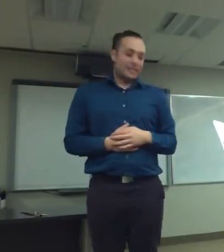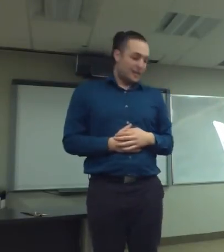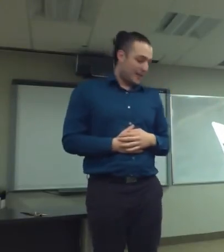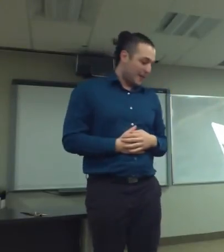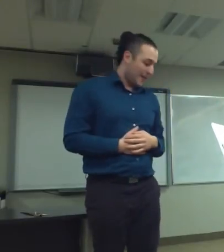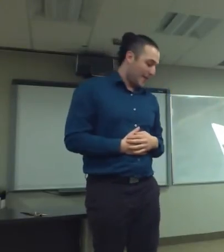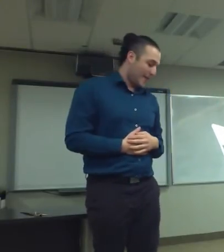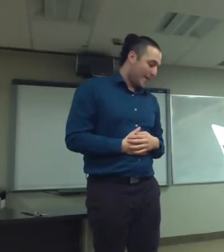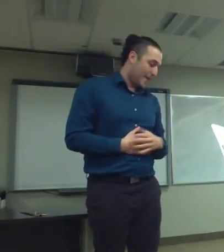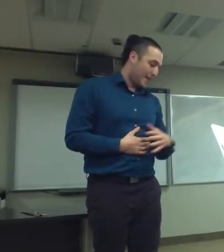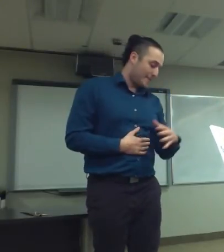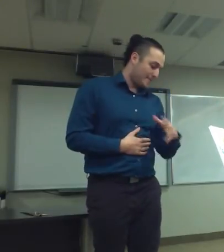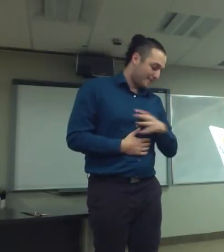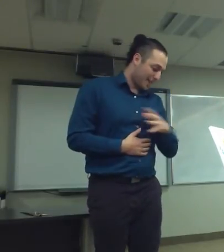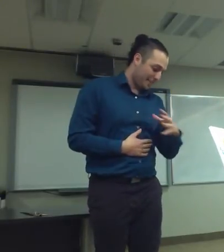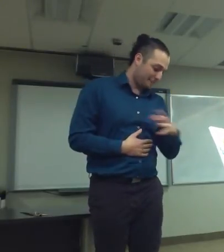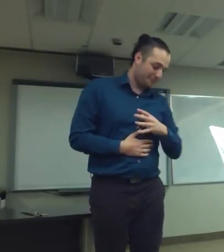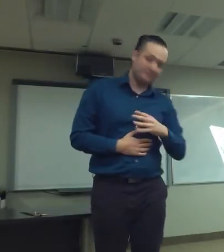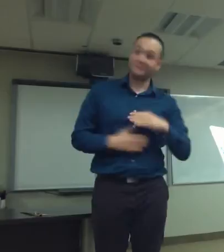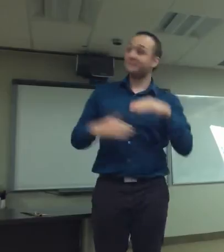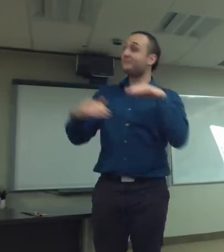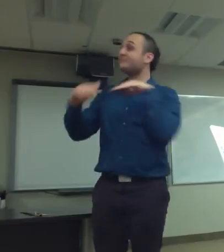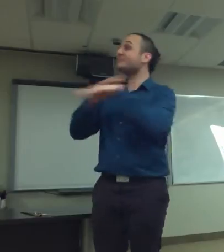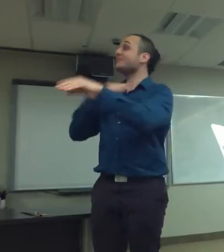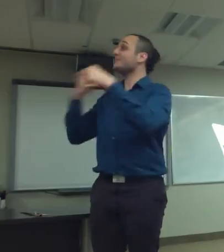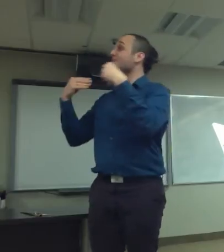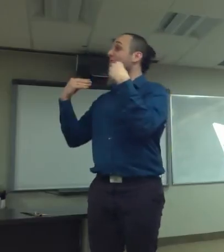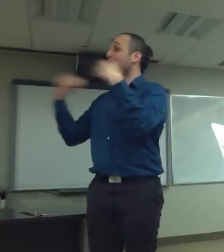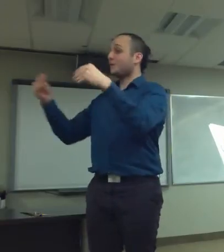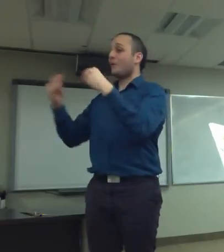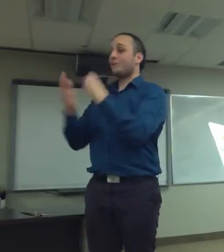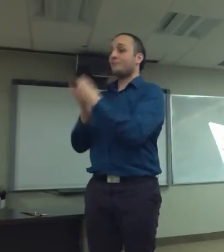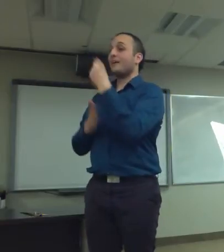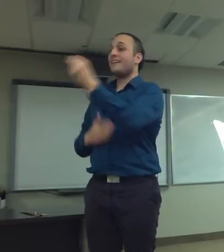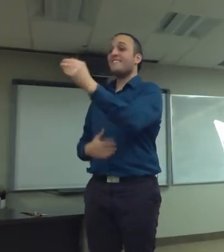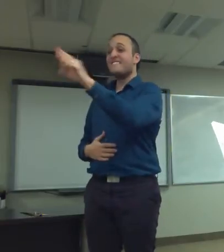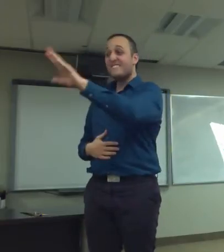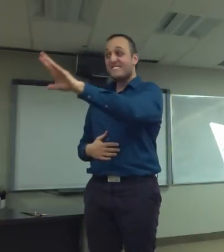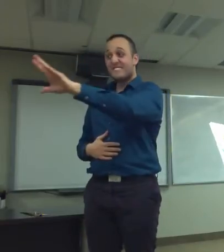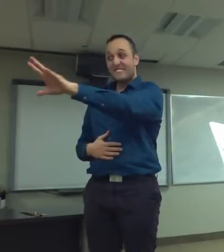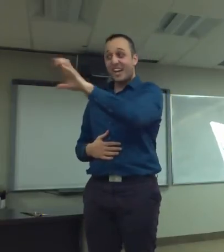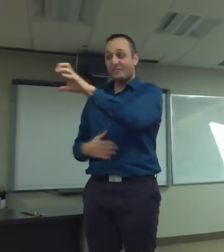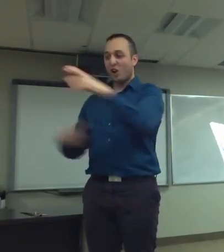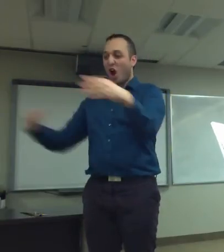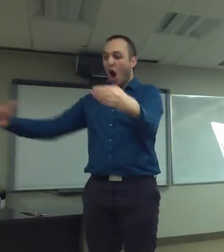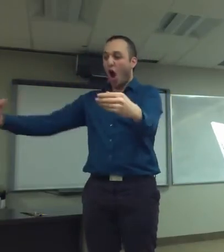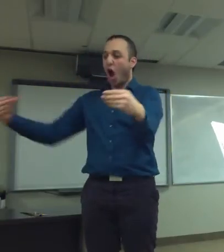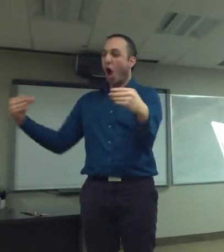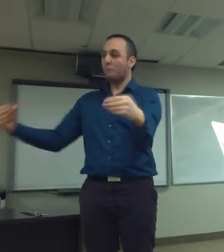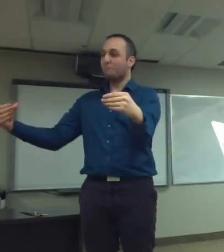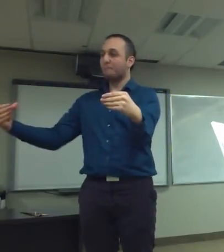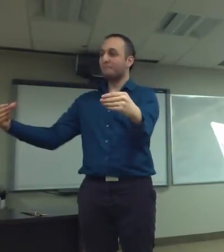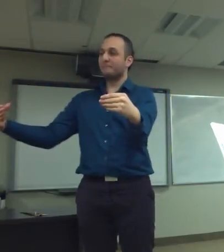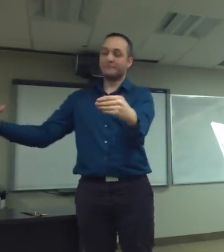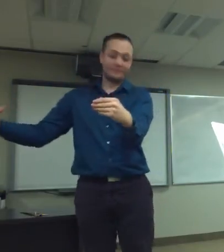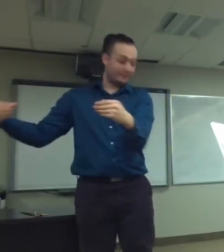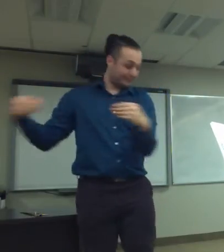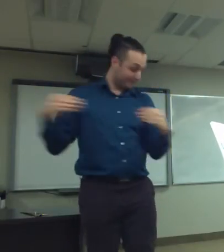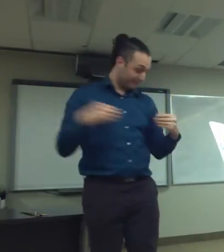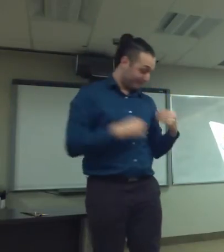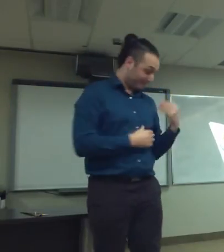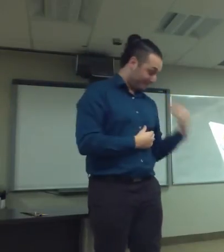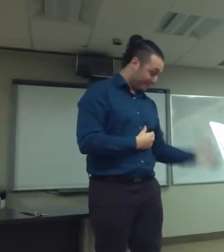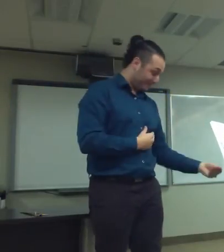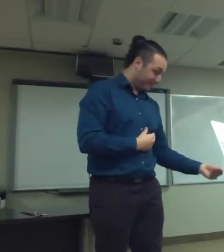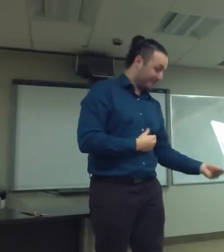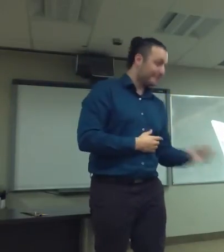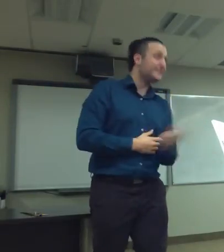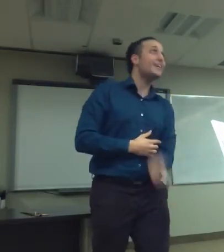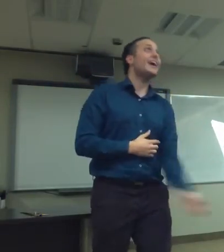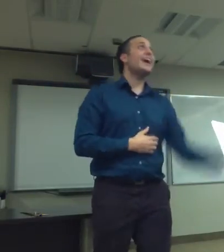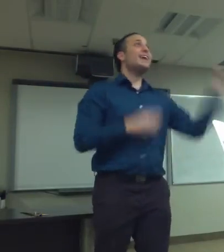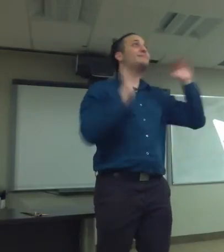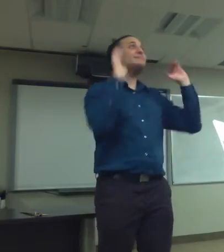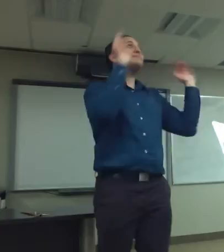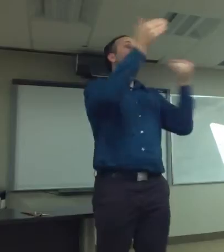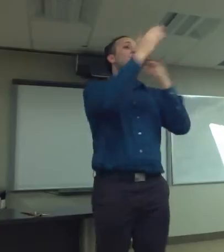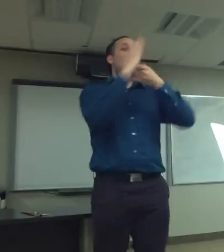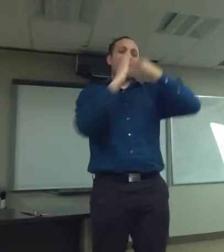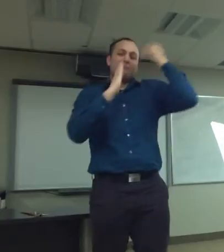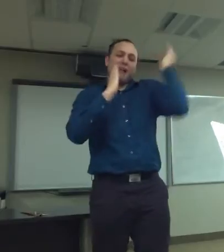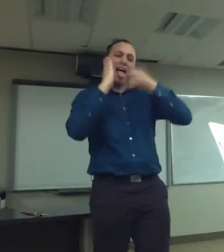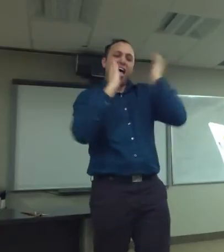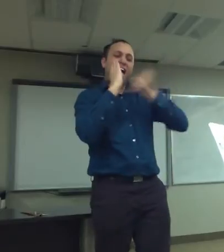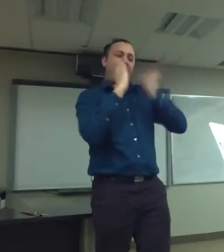Her mother went out and got 500 coloring markers that smelled. Then Bridget went upstairs and she drew